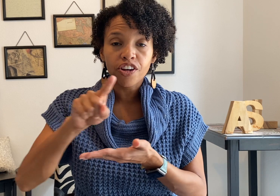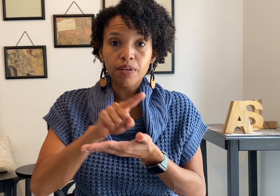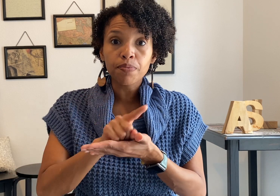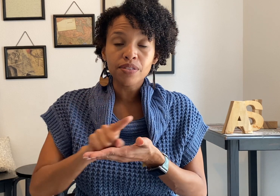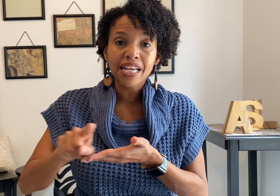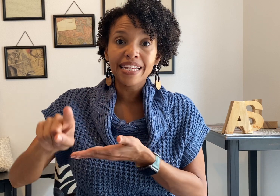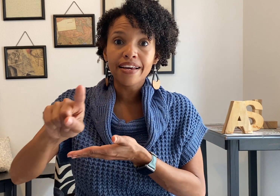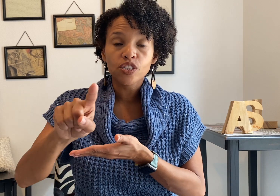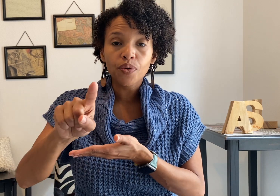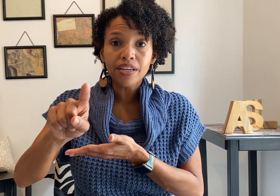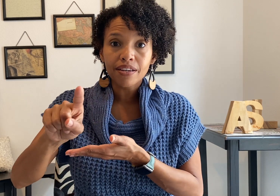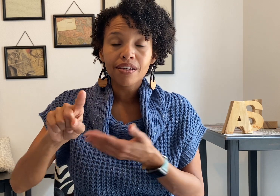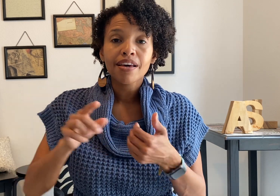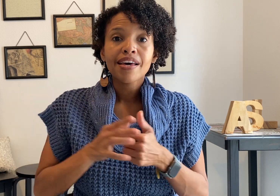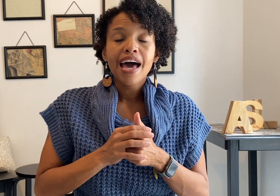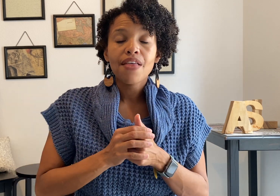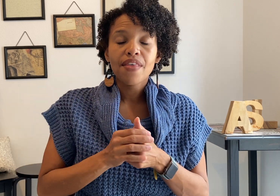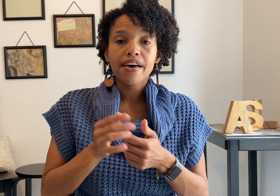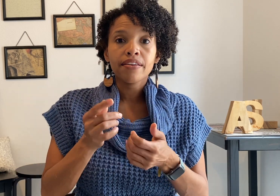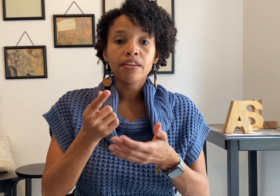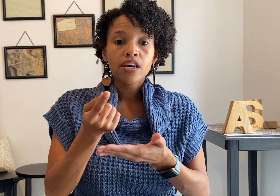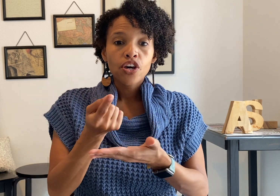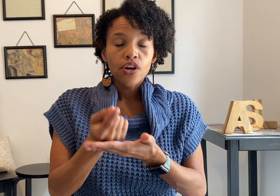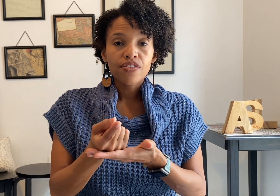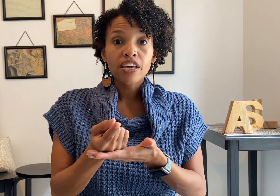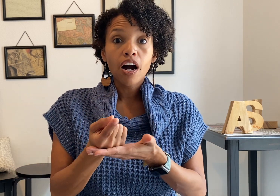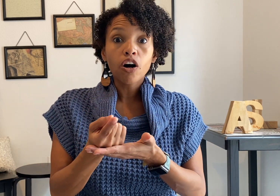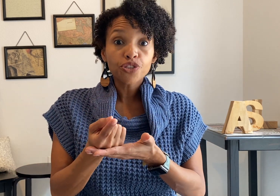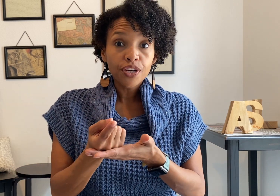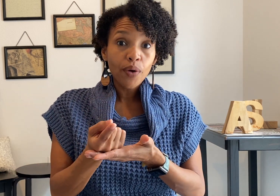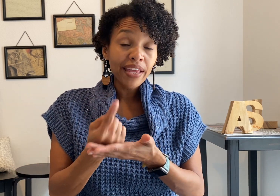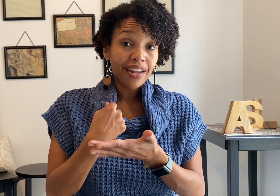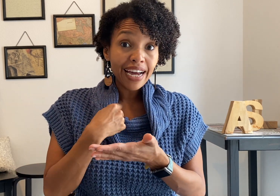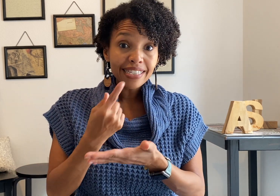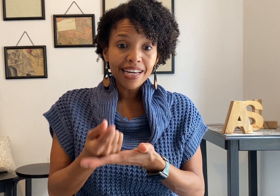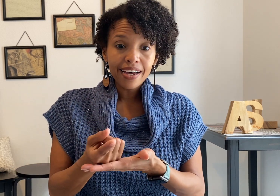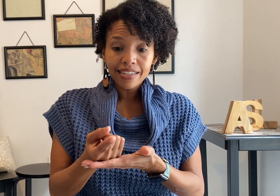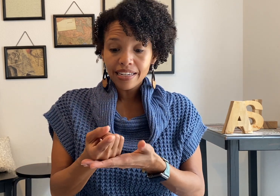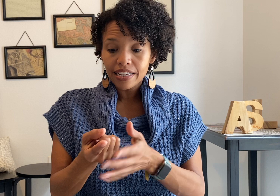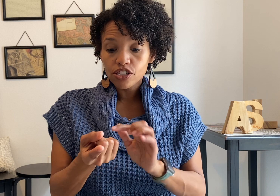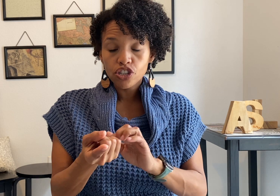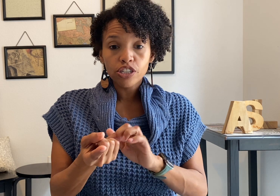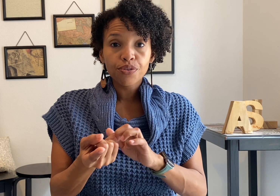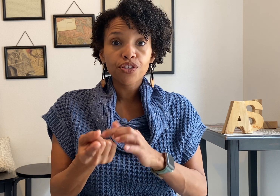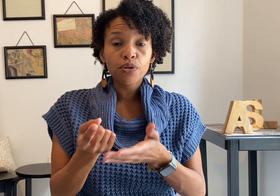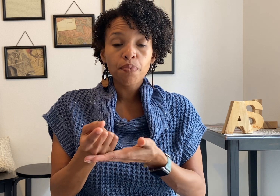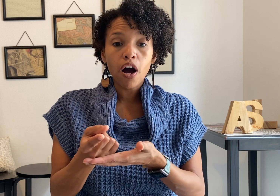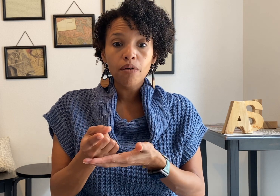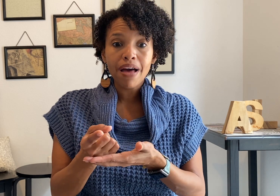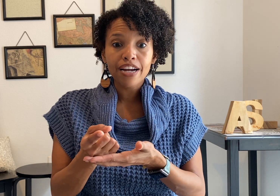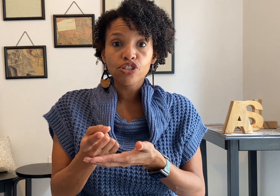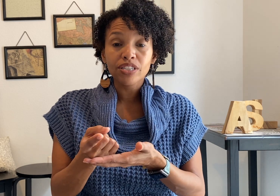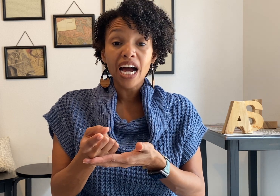people sign next week. And then the alternate way that I sign is start with your palm actually